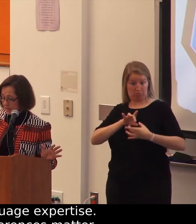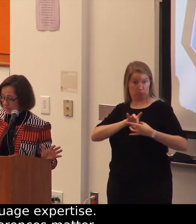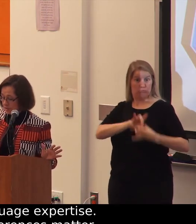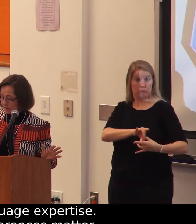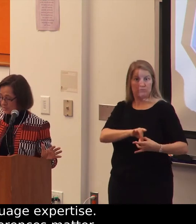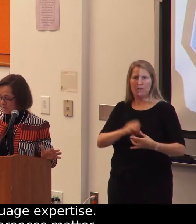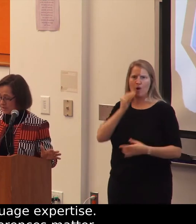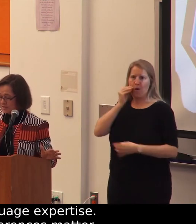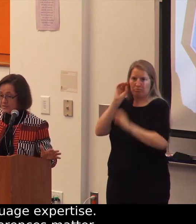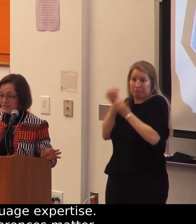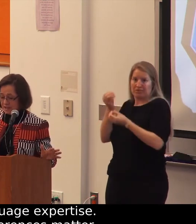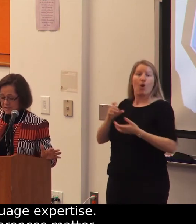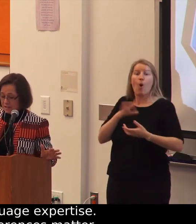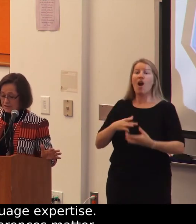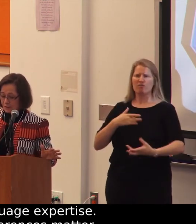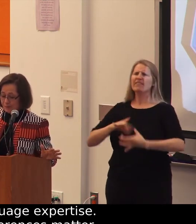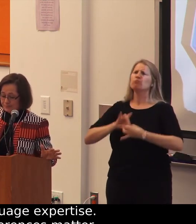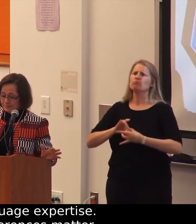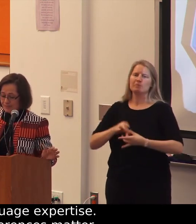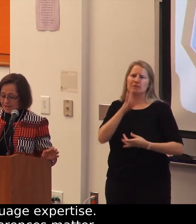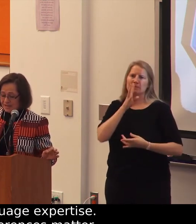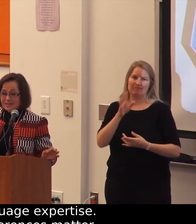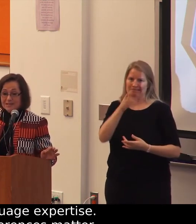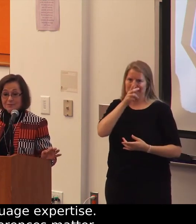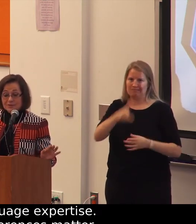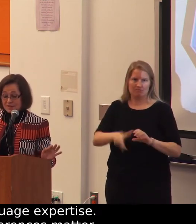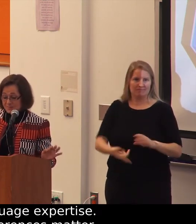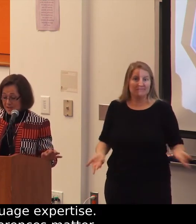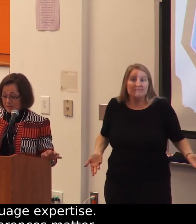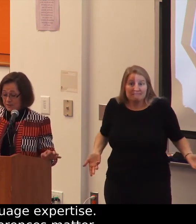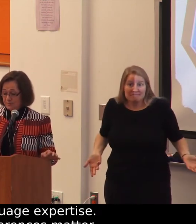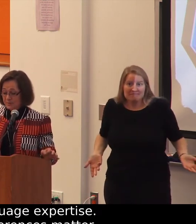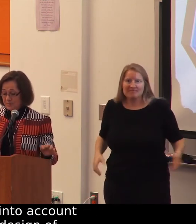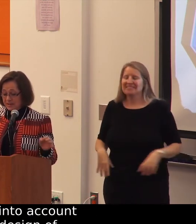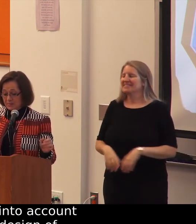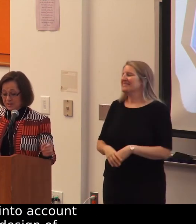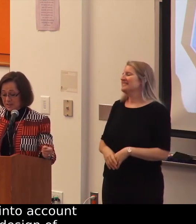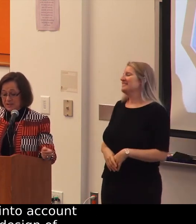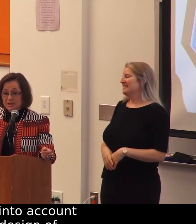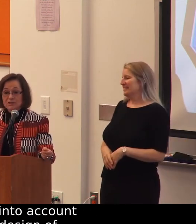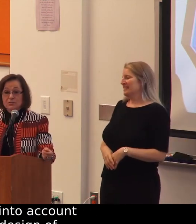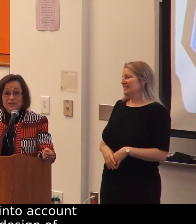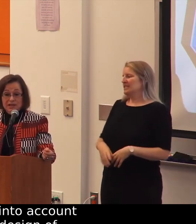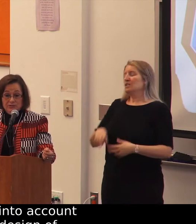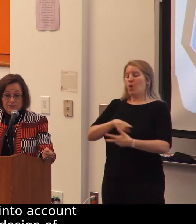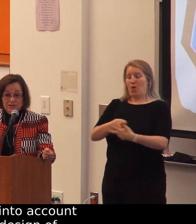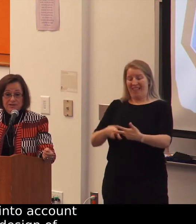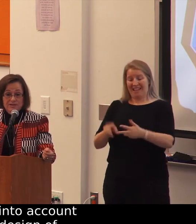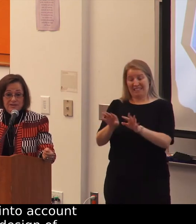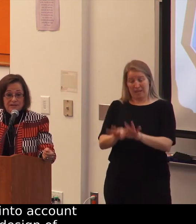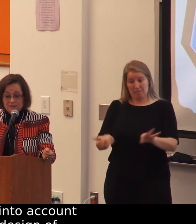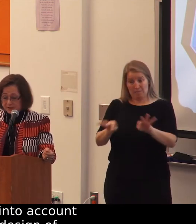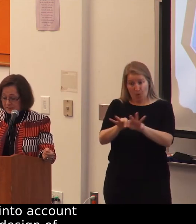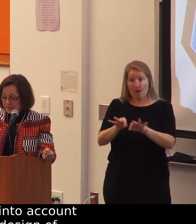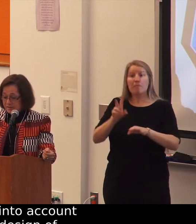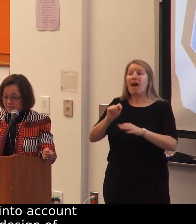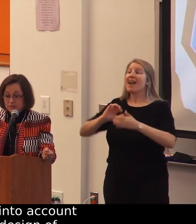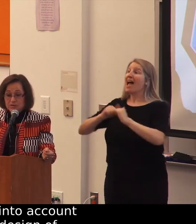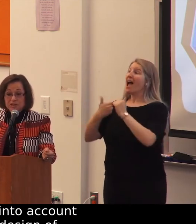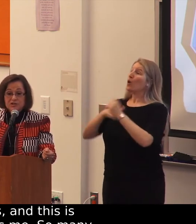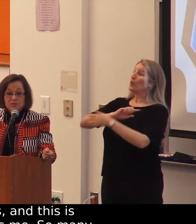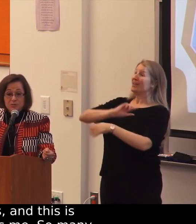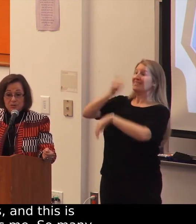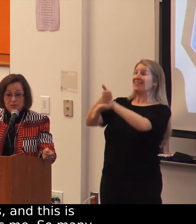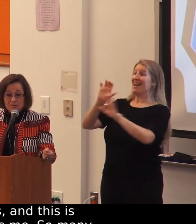there is language expertise. So these differences matter, but may not be taken into account in the design of heritage